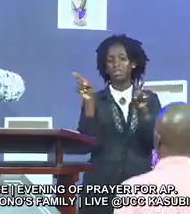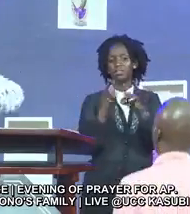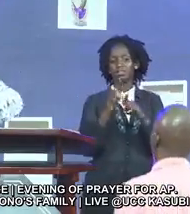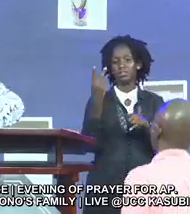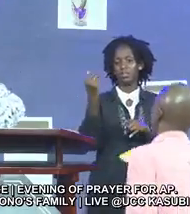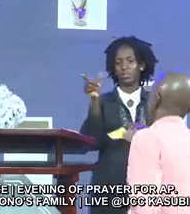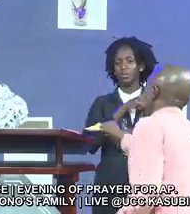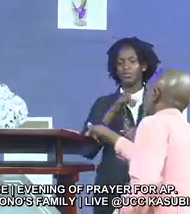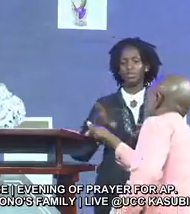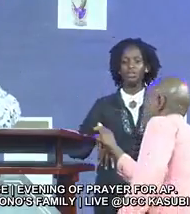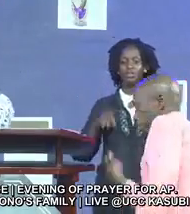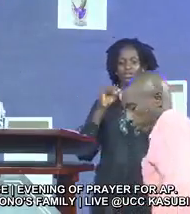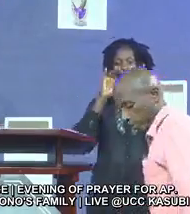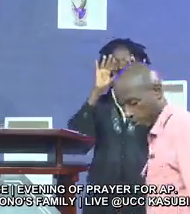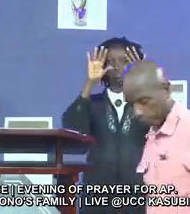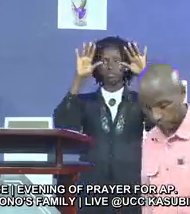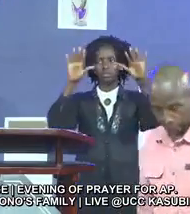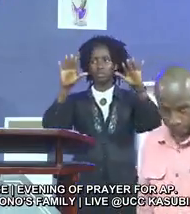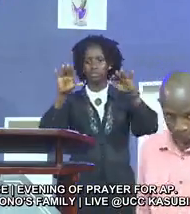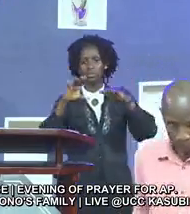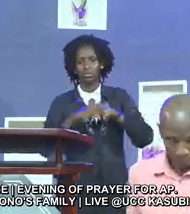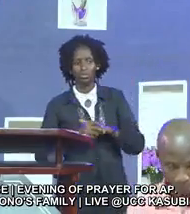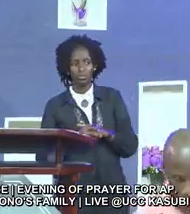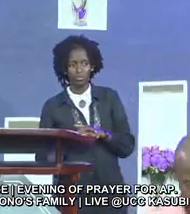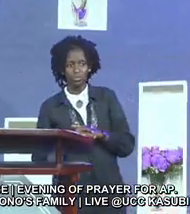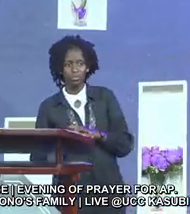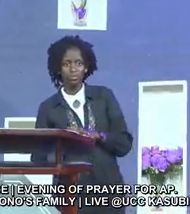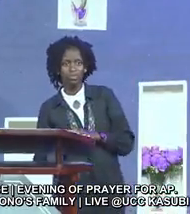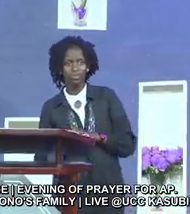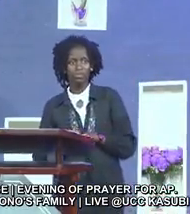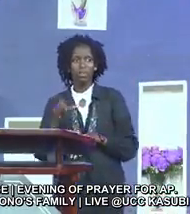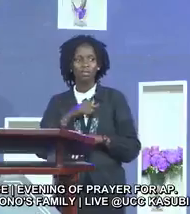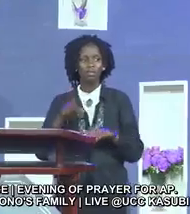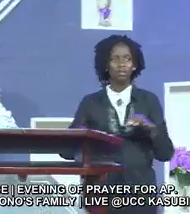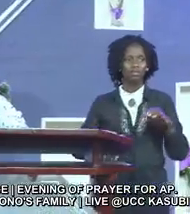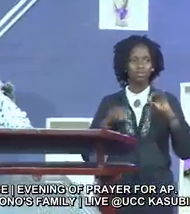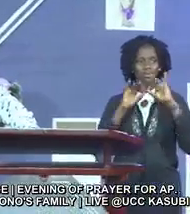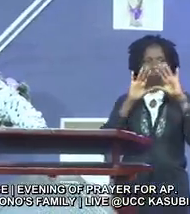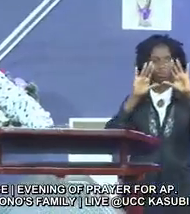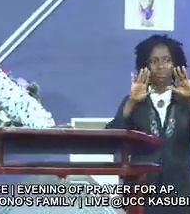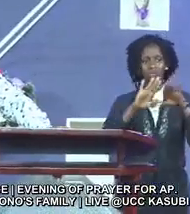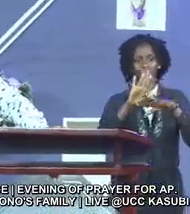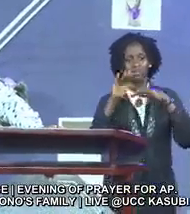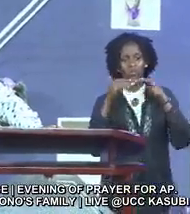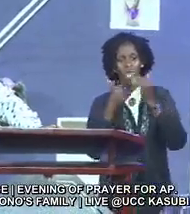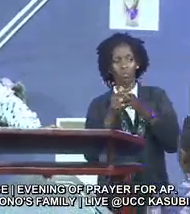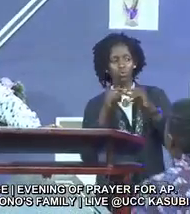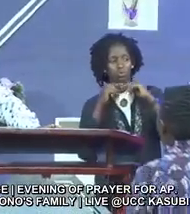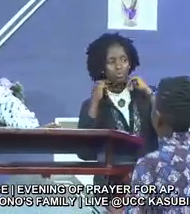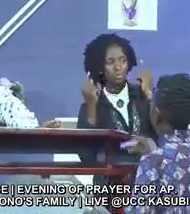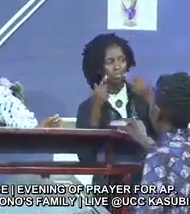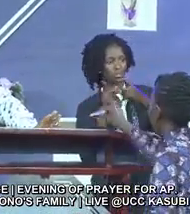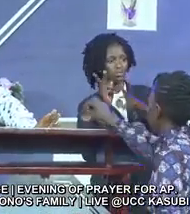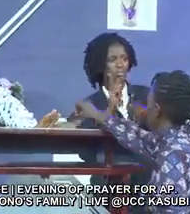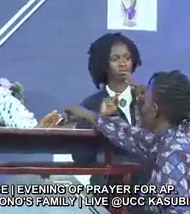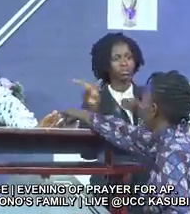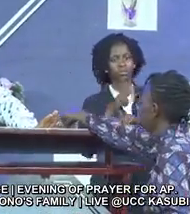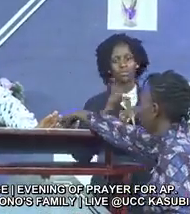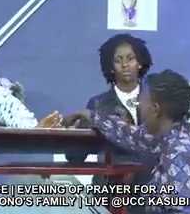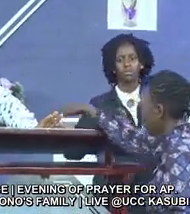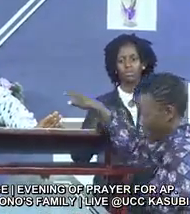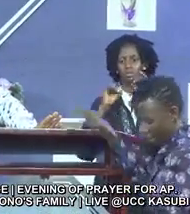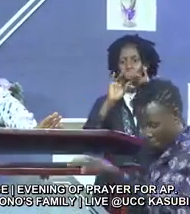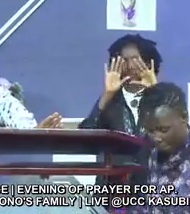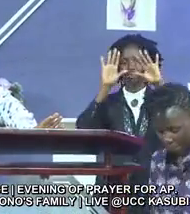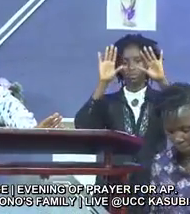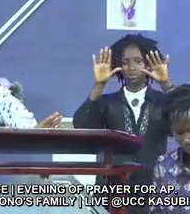Mukama abawomukisa. Sumba lubega mukama akuwomukisa. Mwereza lubega. Mukama abampeno mukisa. May the good Lord bless you.